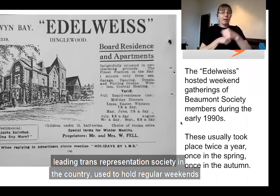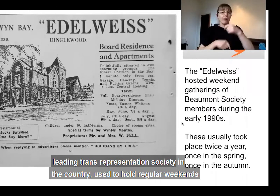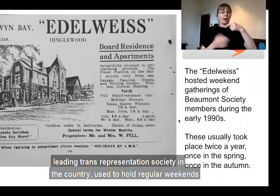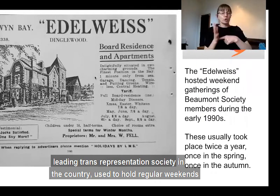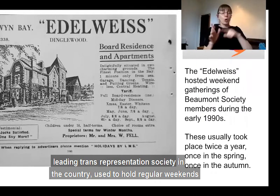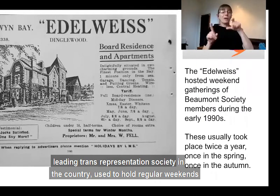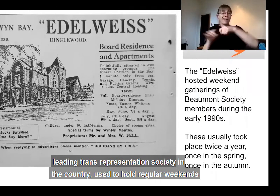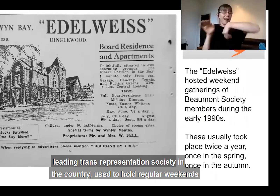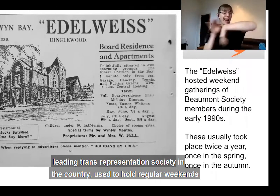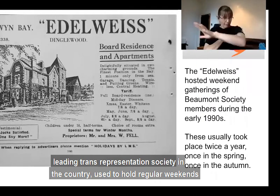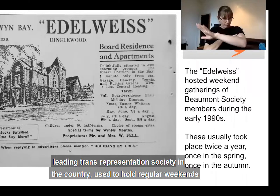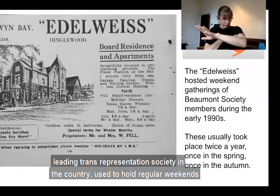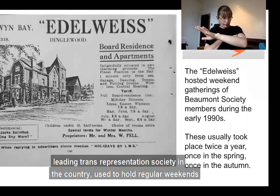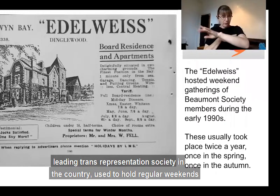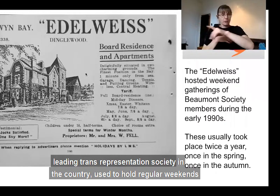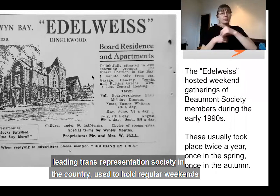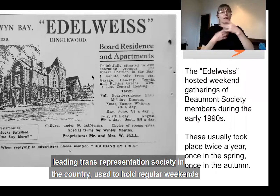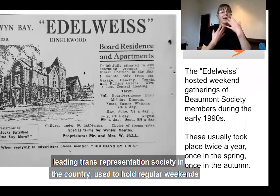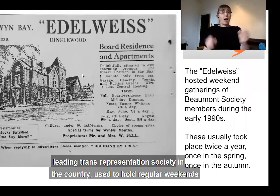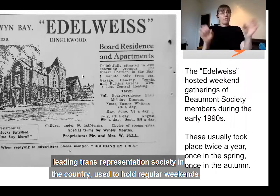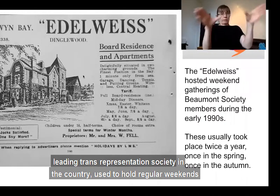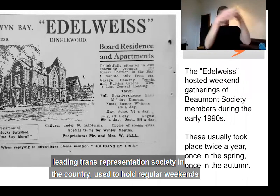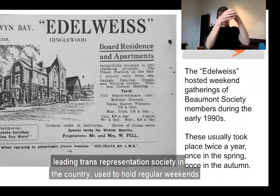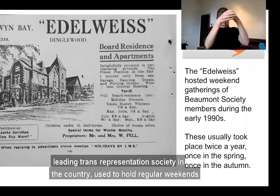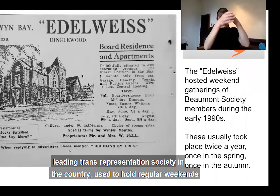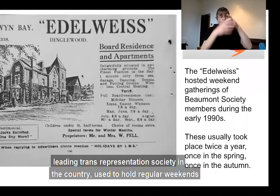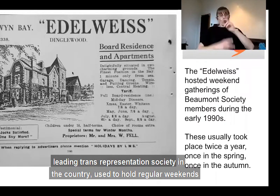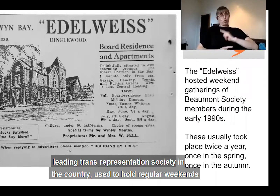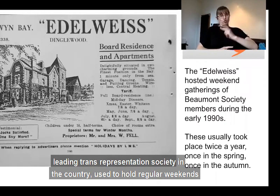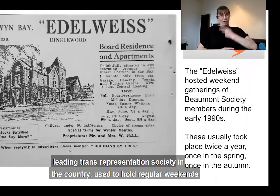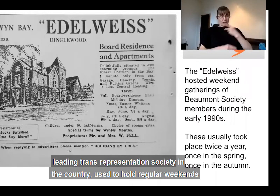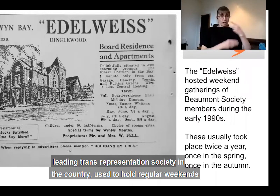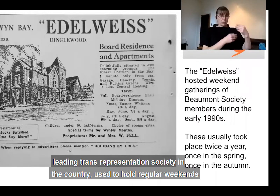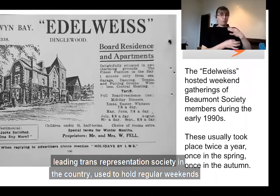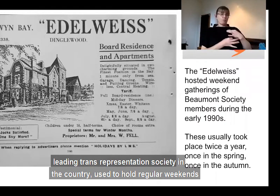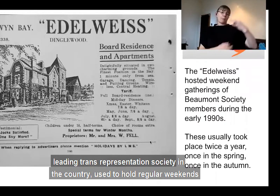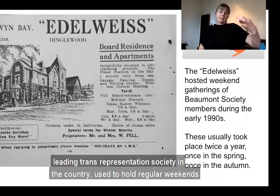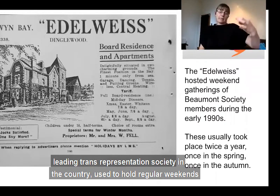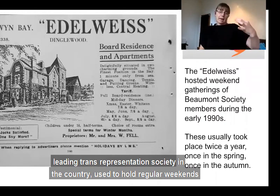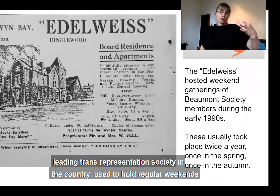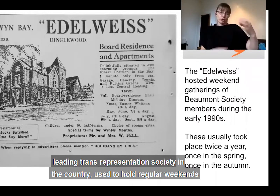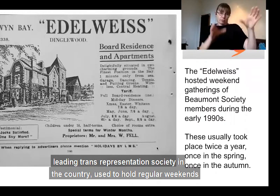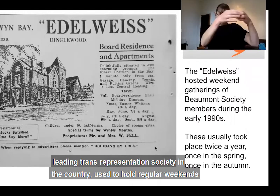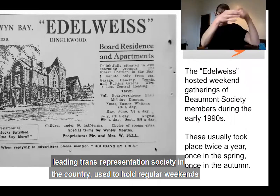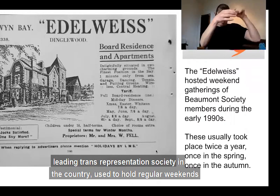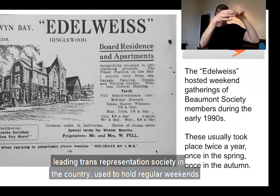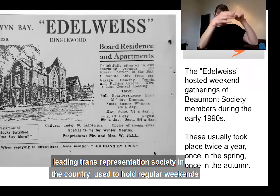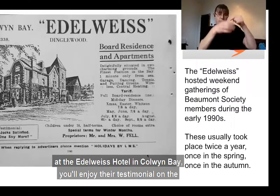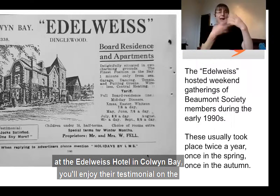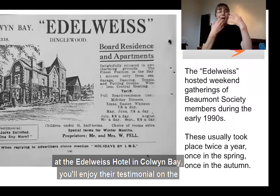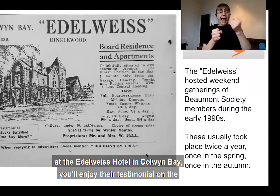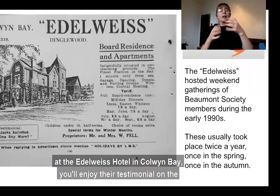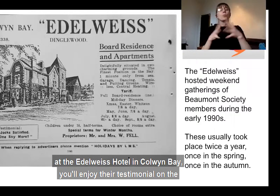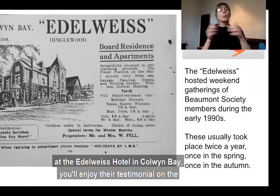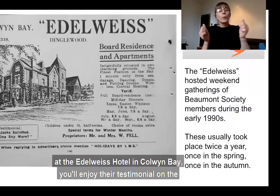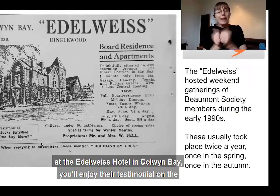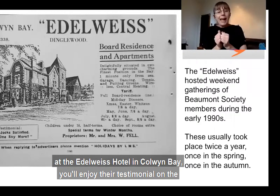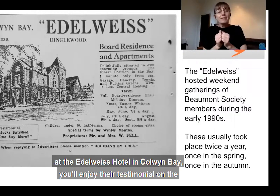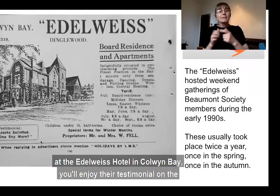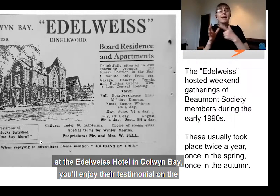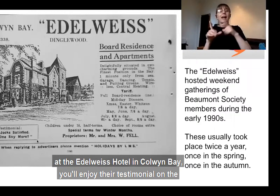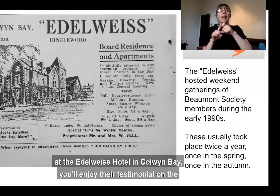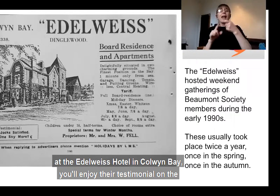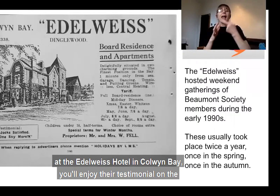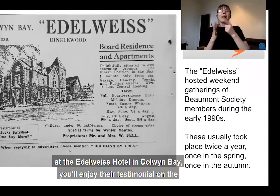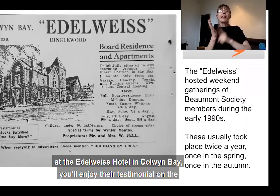is the leading trans representation society in the country, used to hold regular weekends at the Edelweiss